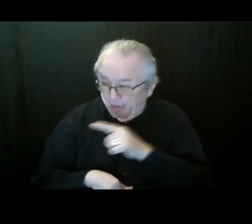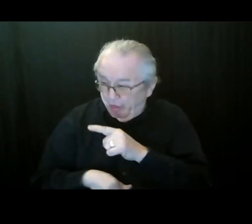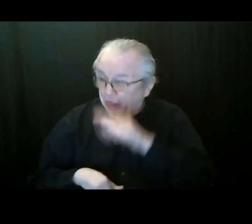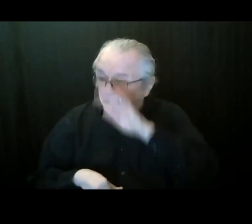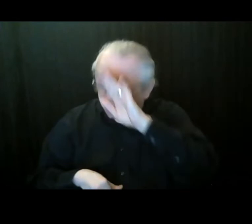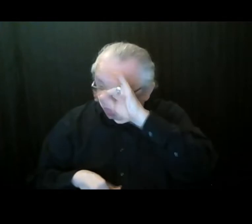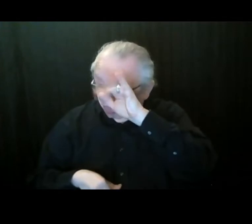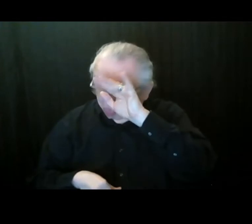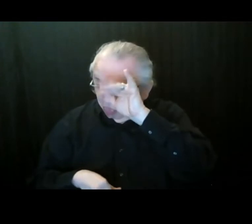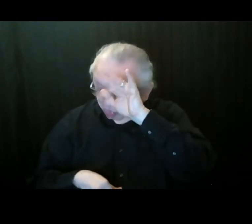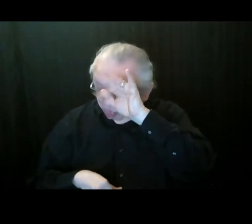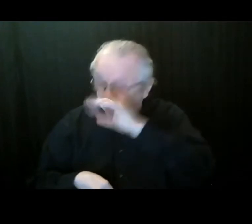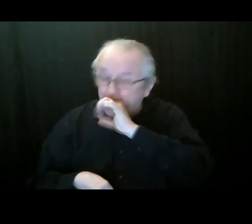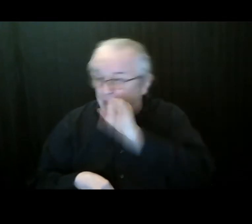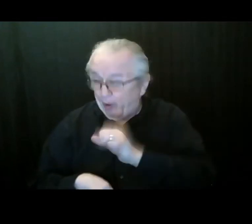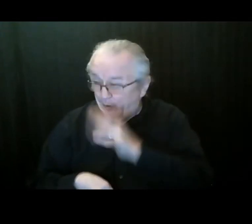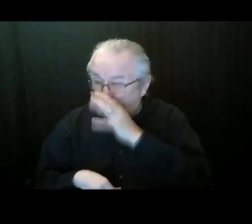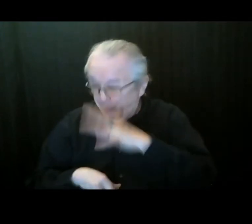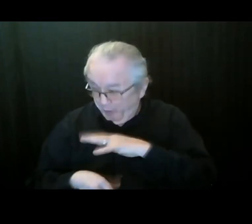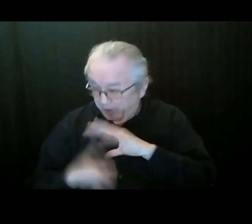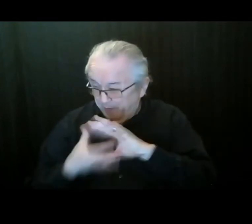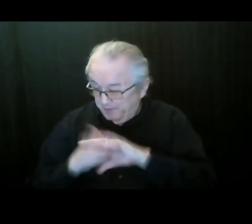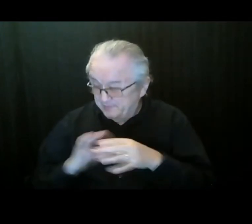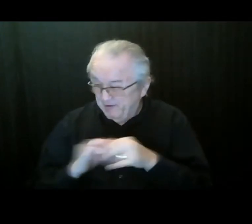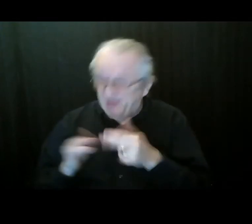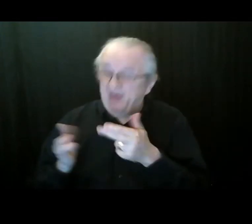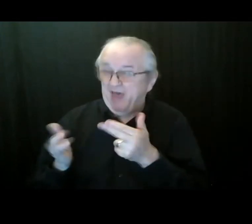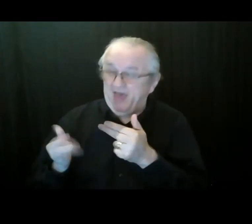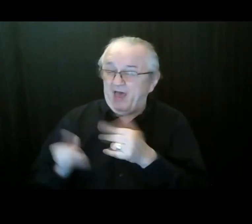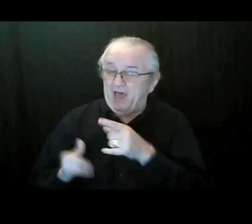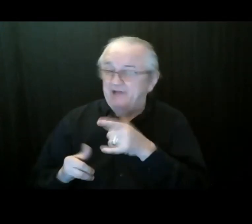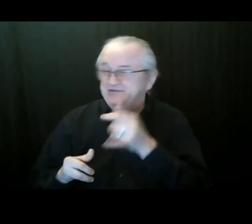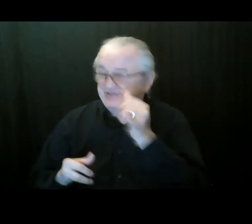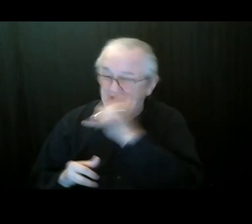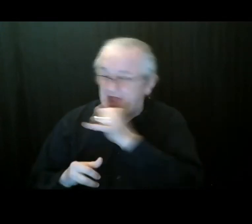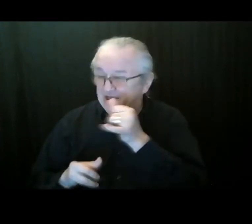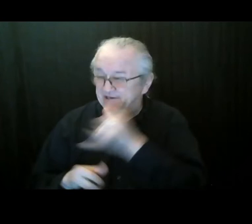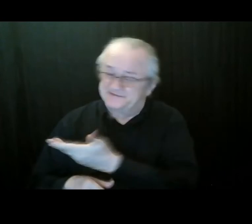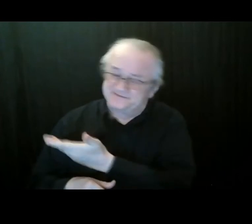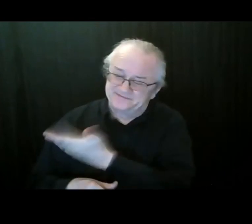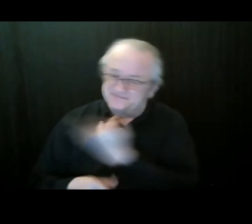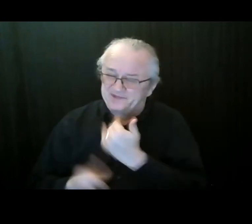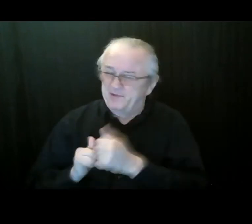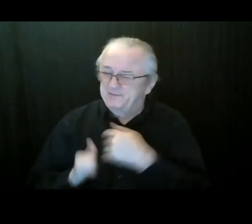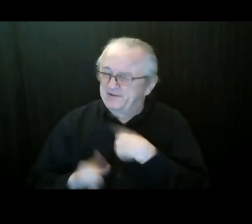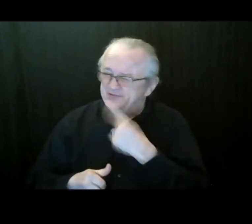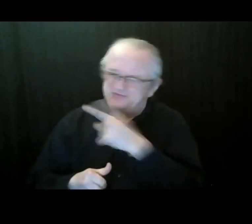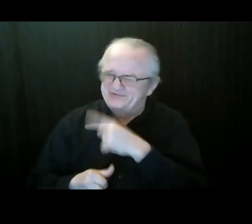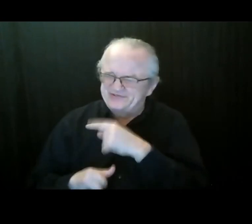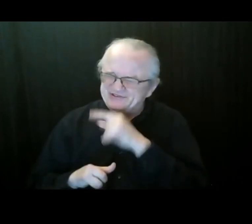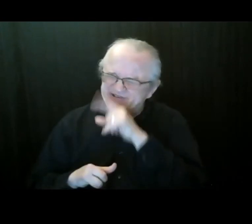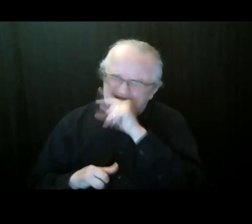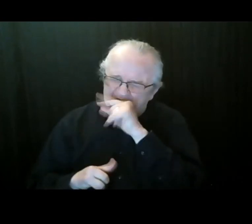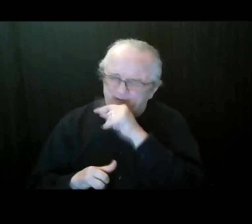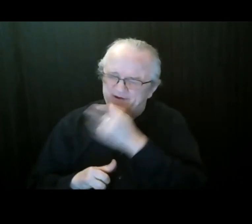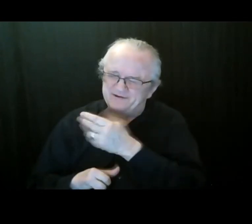old wives' tales, the doctor said. Ha! Nonsense. Come with me. Stop being such a coward, man. Let's go back to the